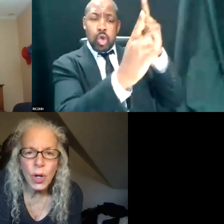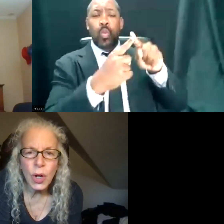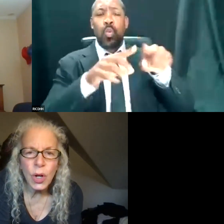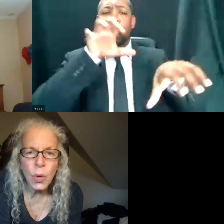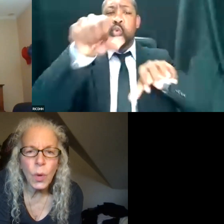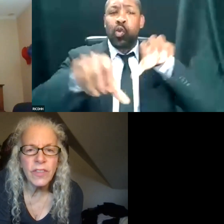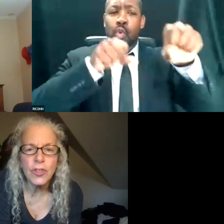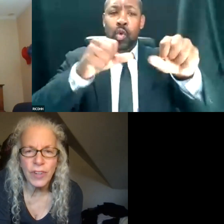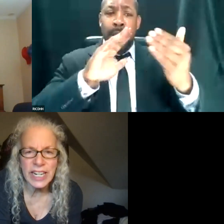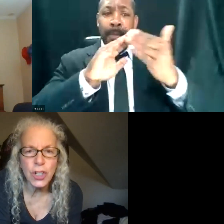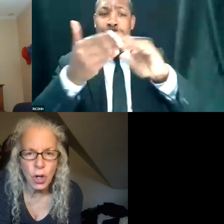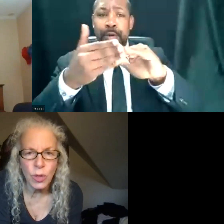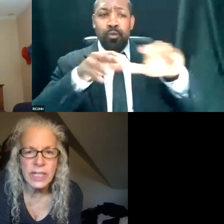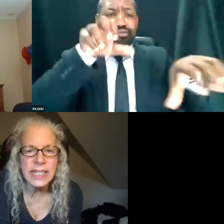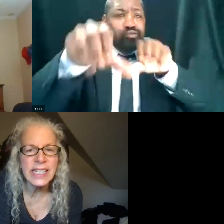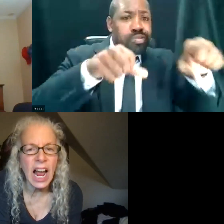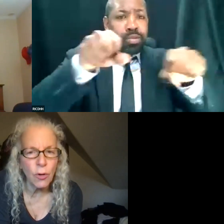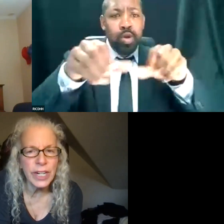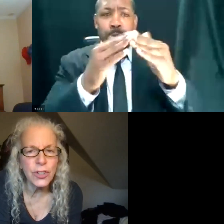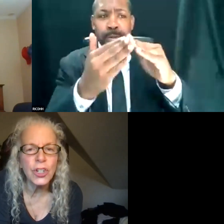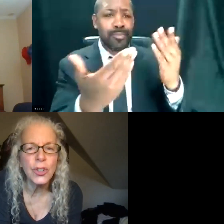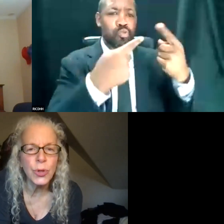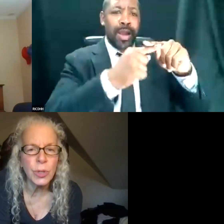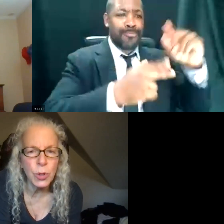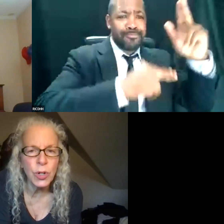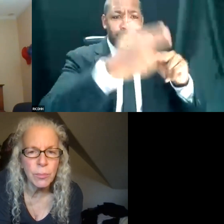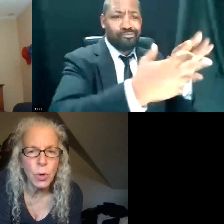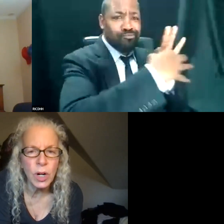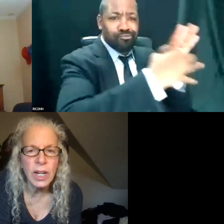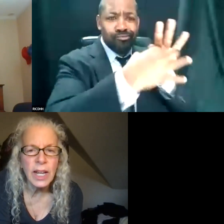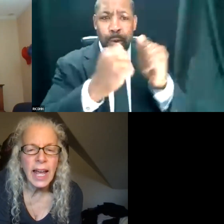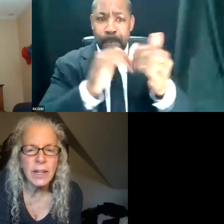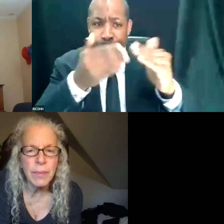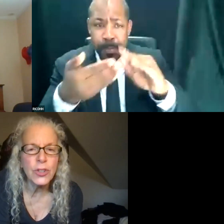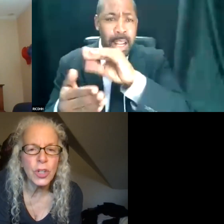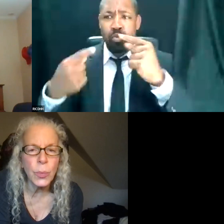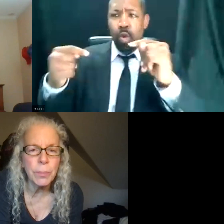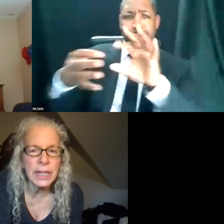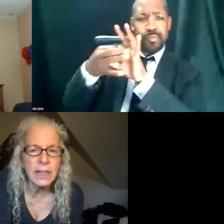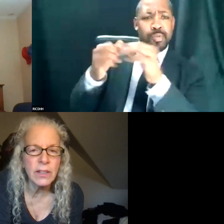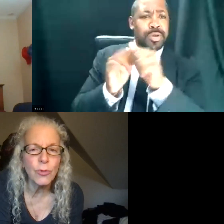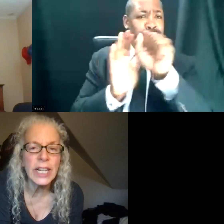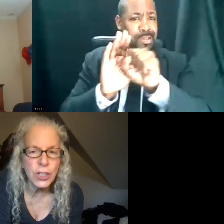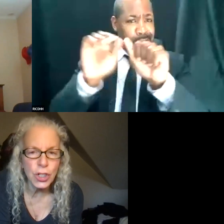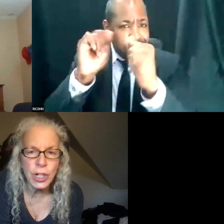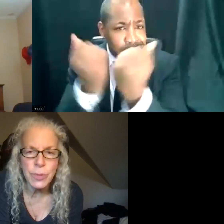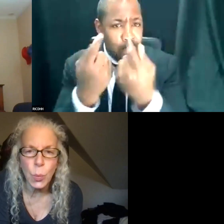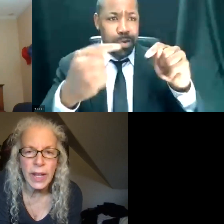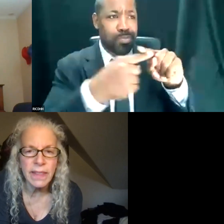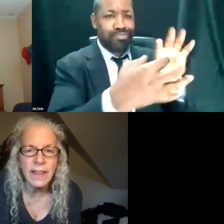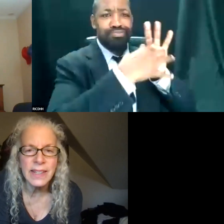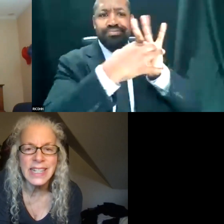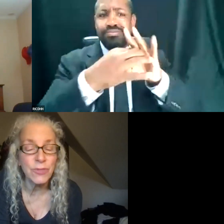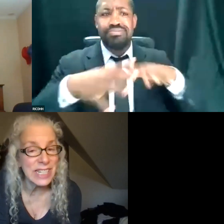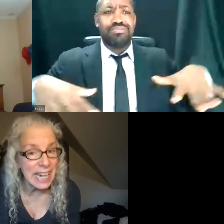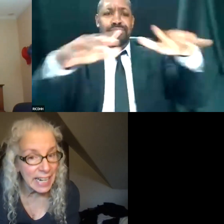So one of the strategic goals is to outreach to the community more and to make sure that we build relationships